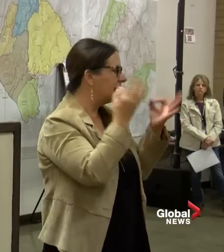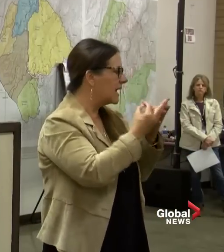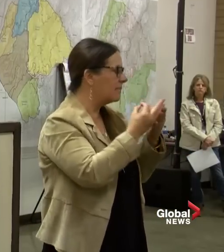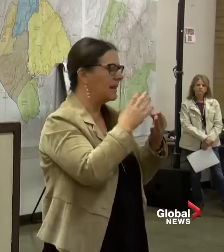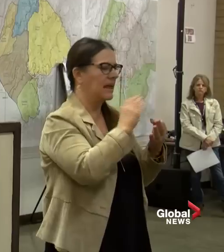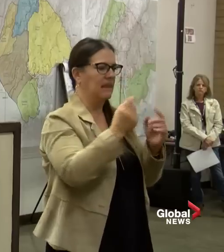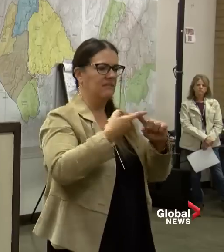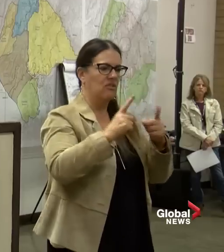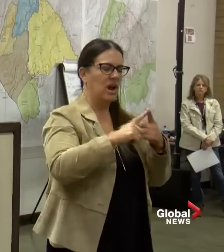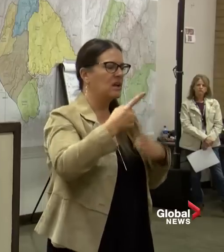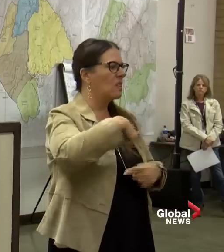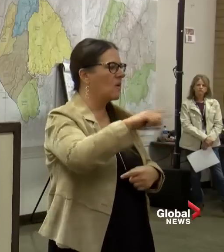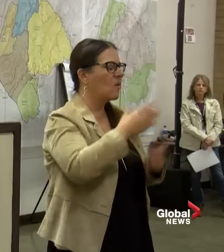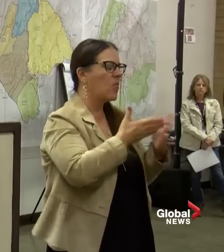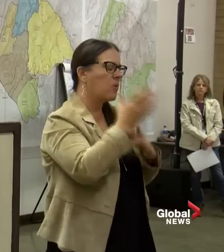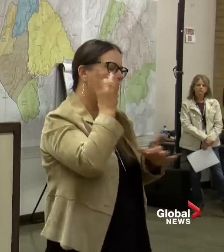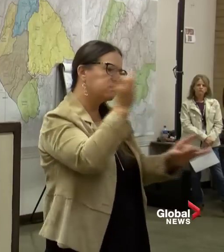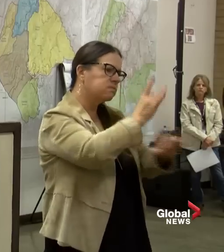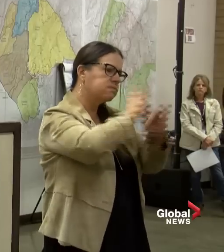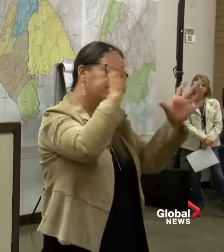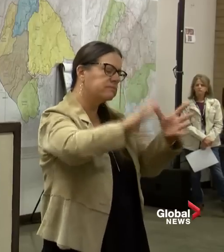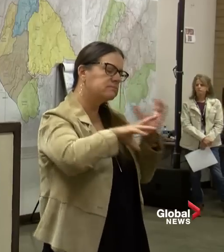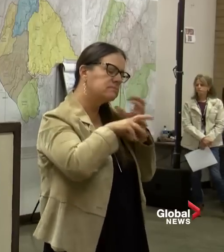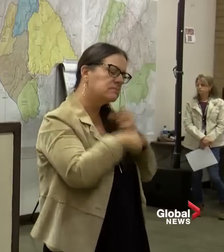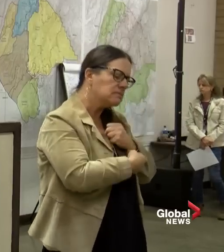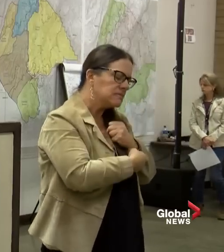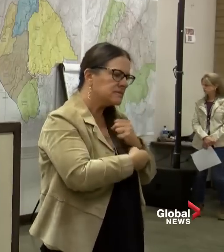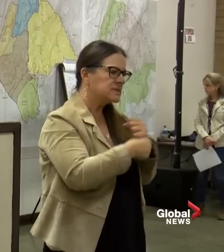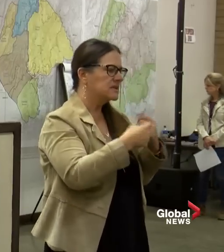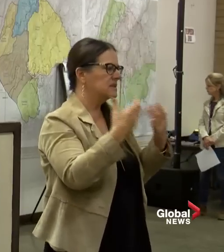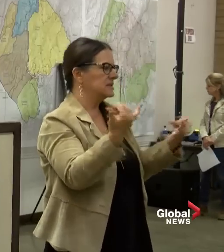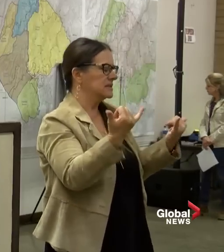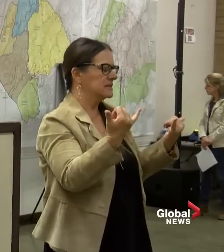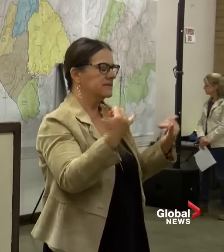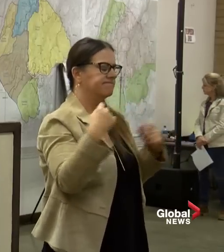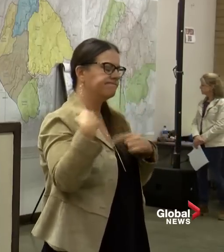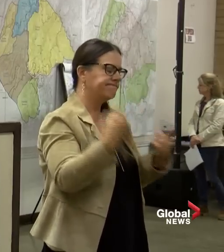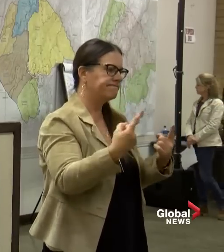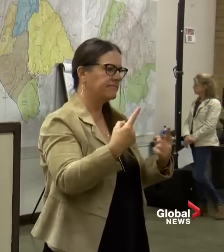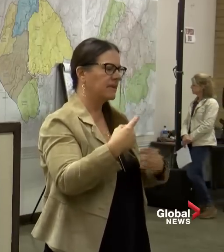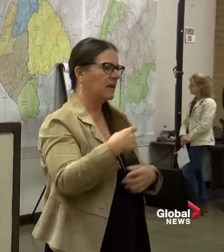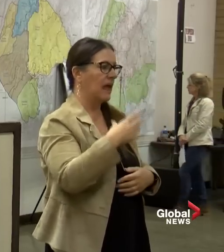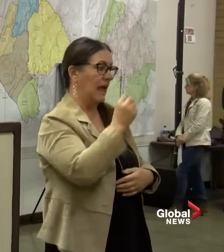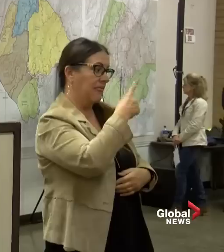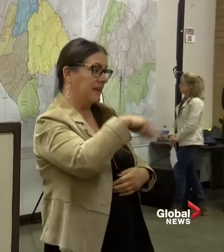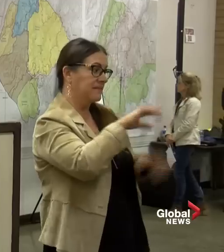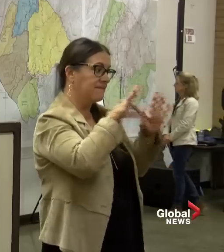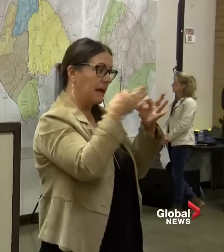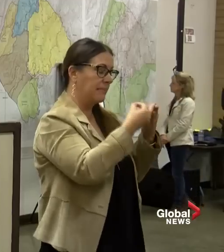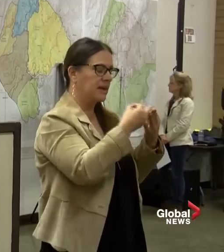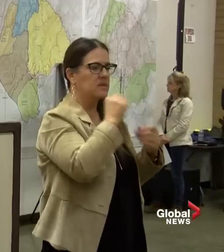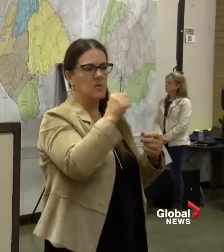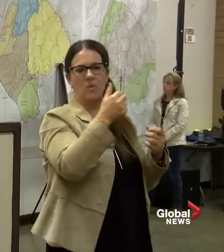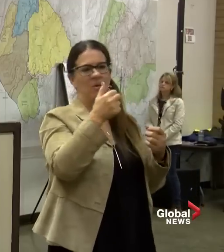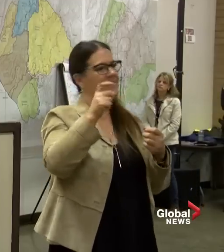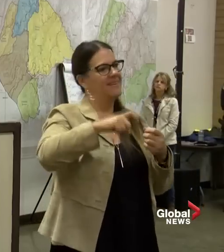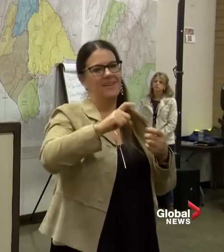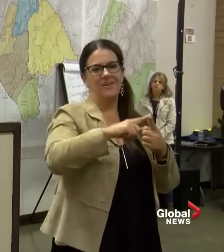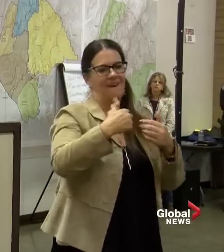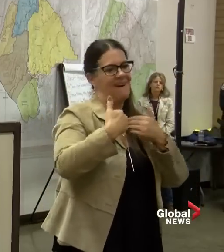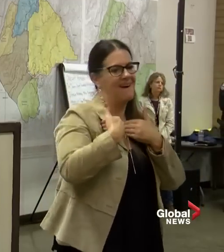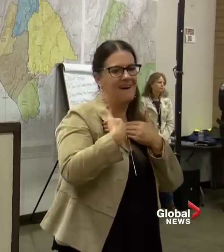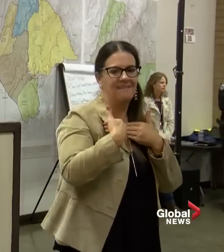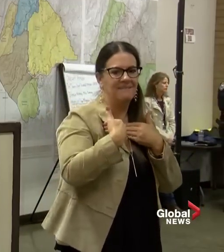through just an absolutely devastating time. And the last thing that they need is to have someone that